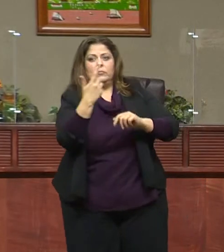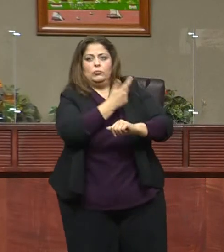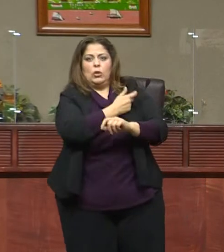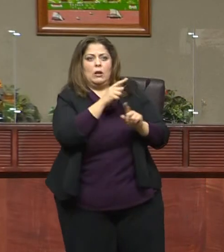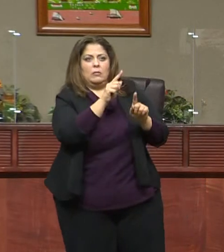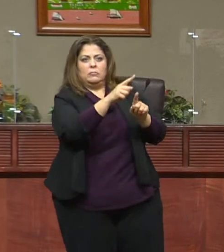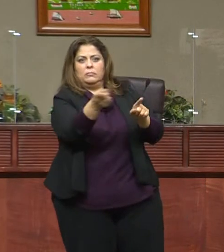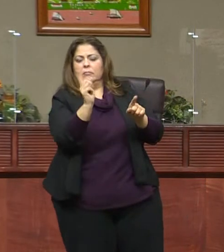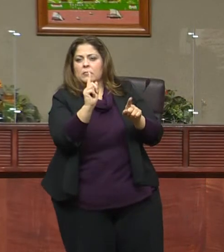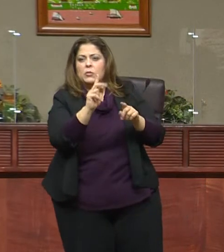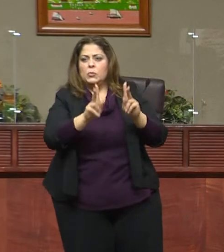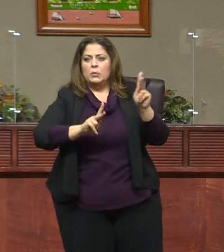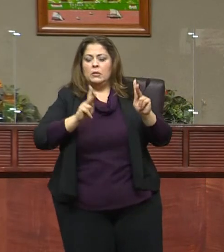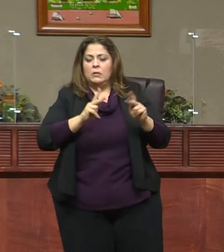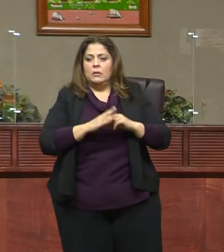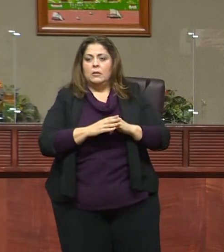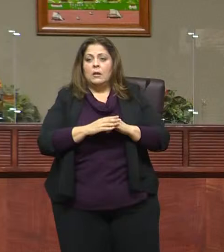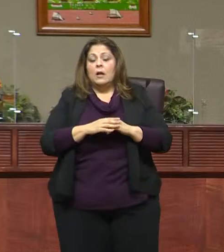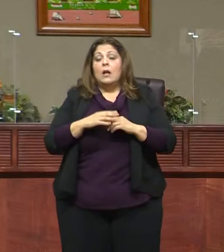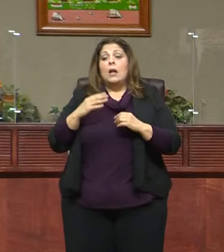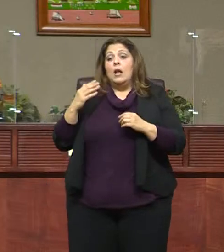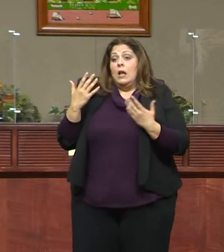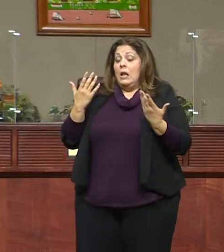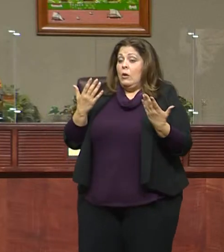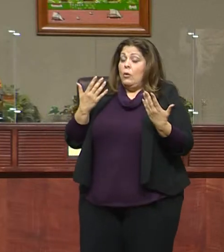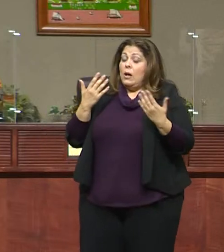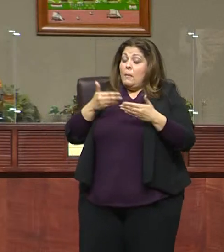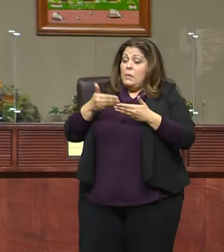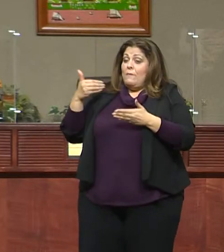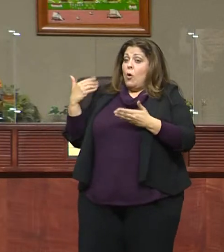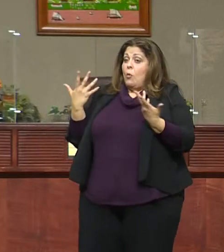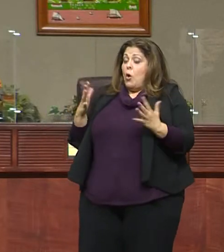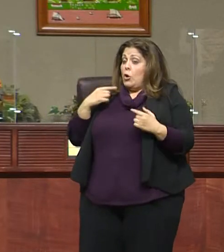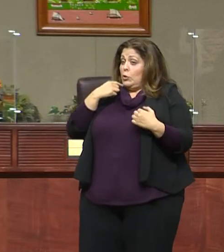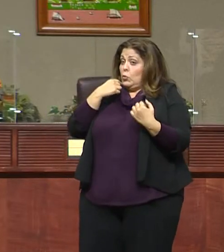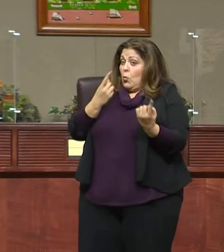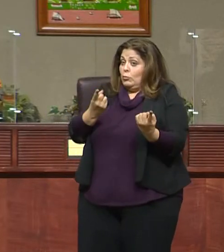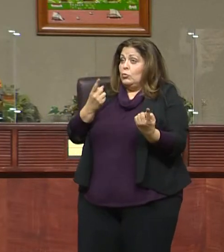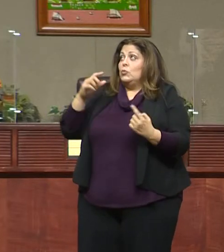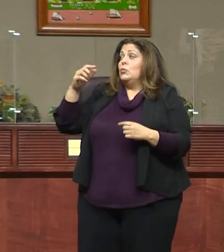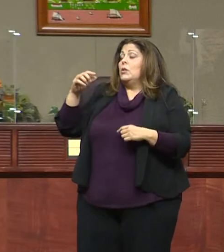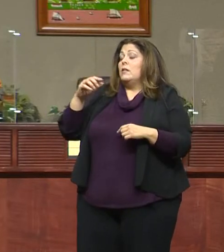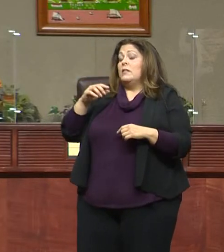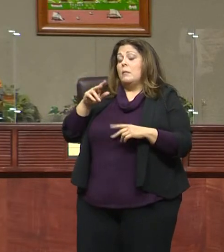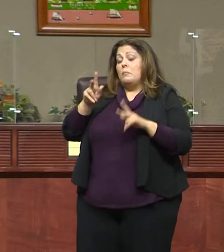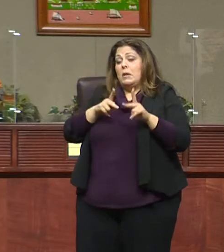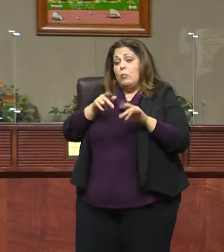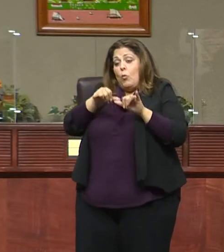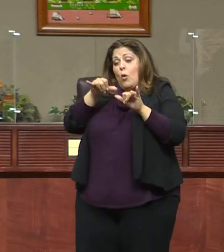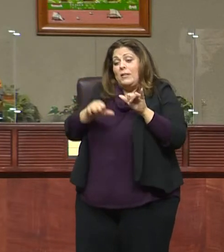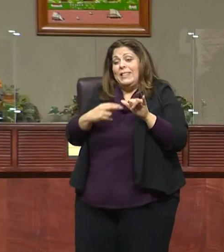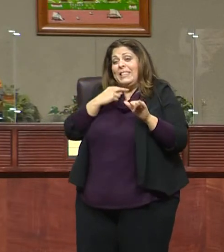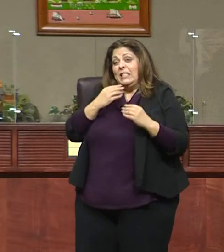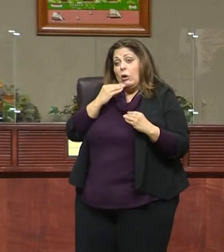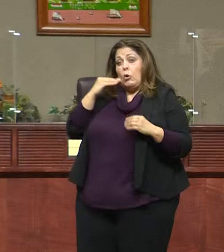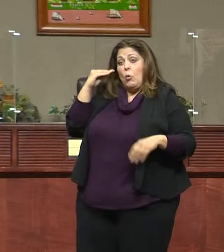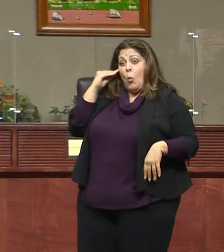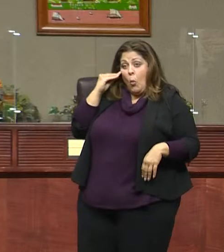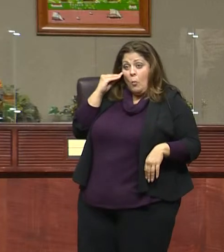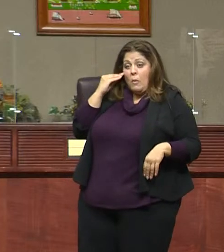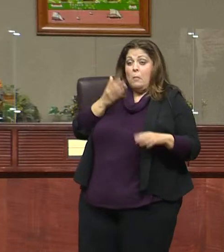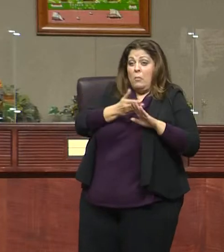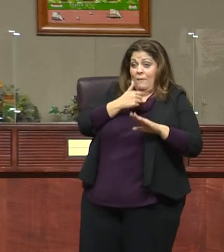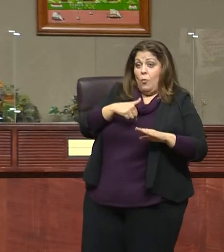announced to you that the state was pretty much taking control of the homebound initiative,